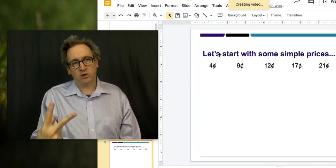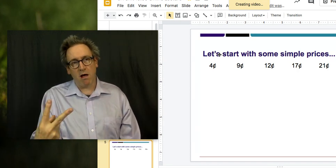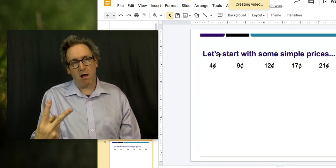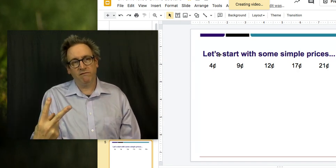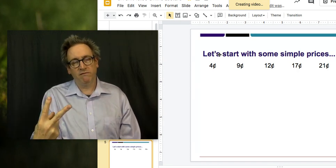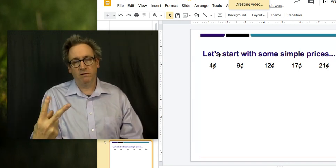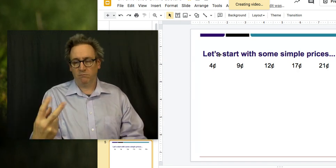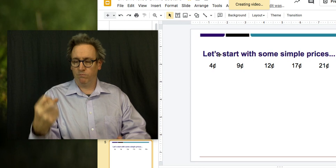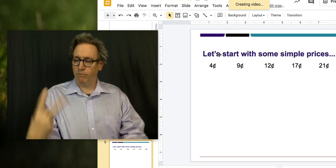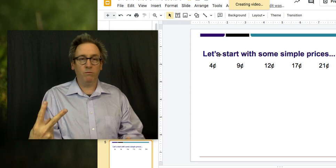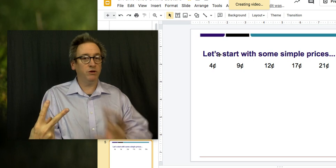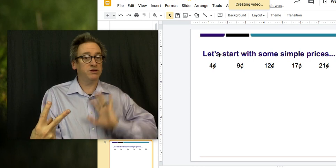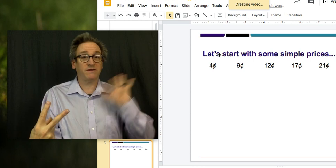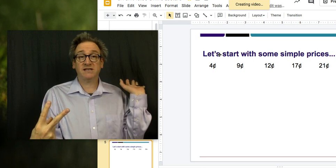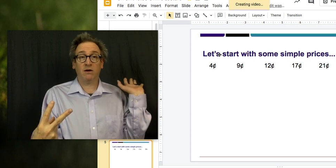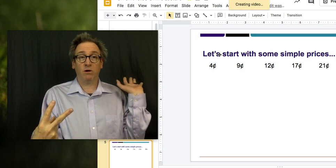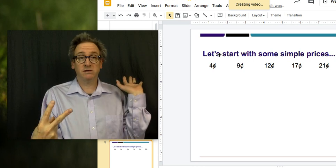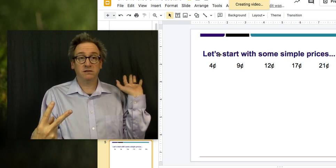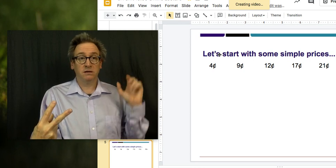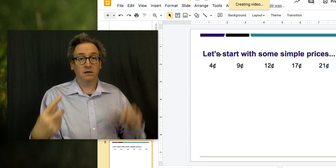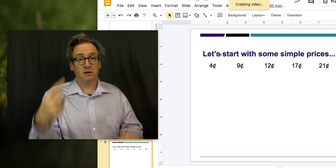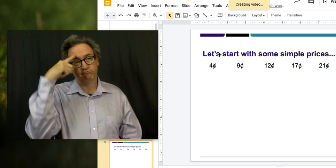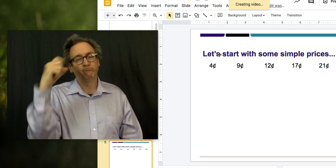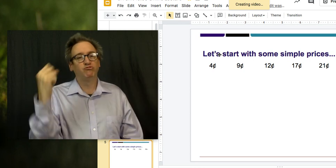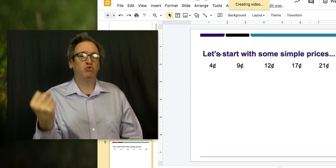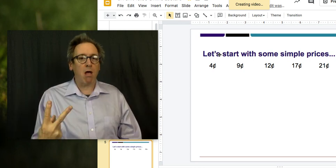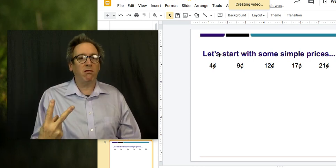Cents 12. Boom, you just have to say it once.